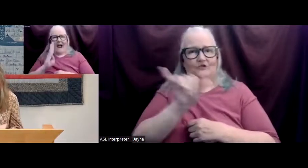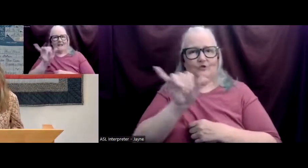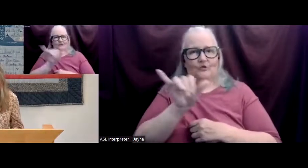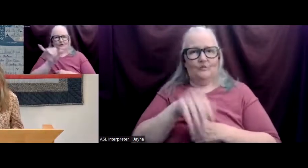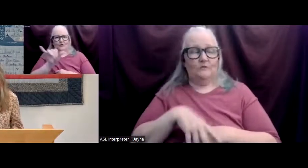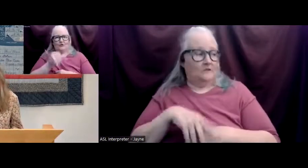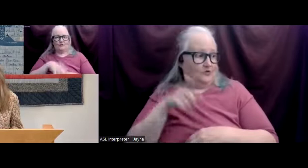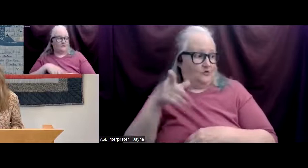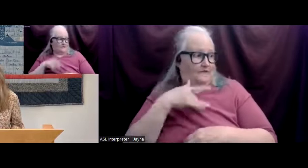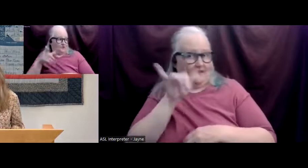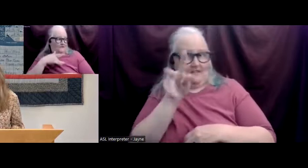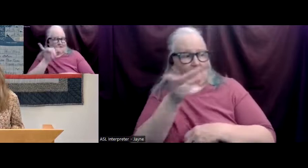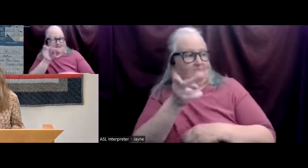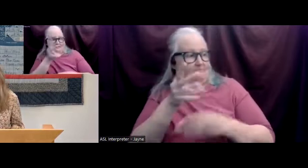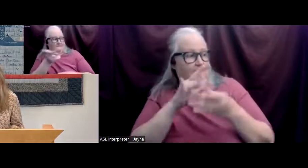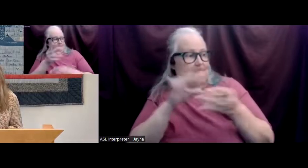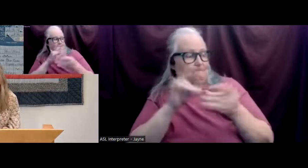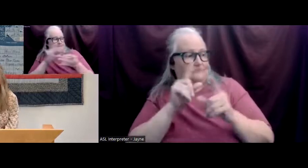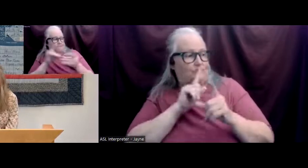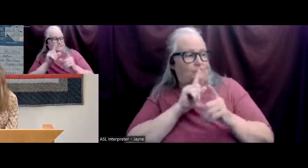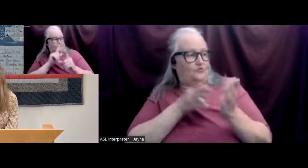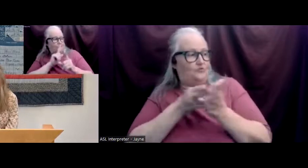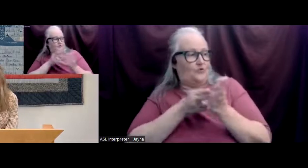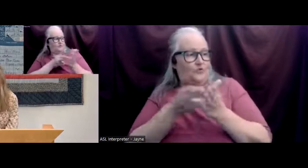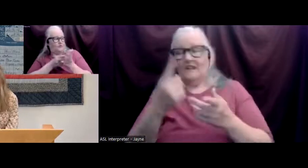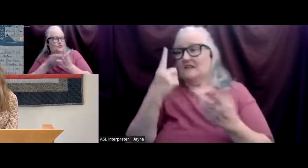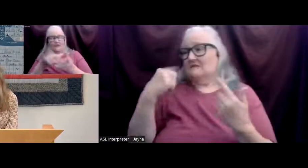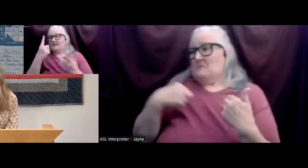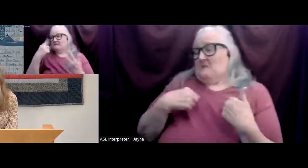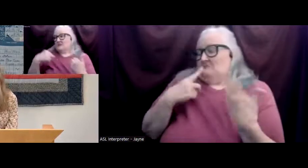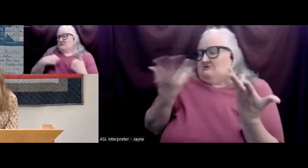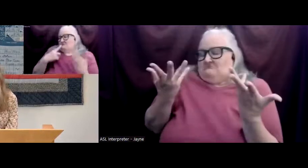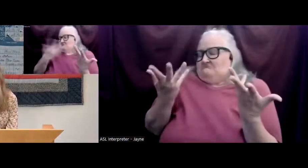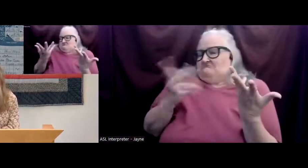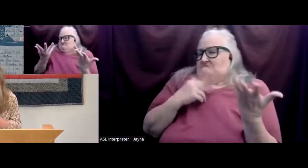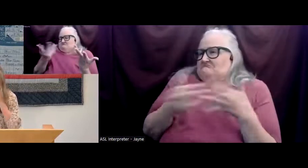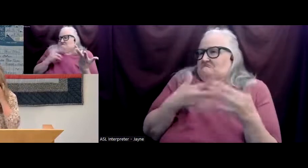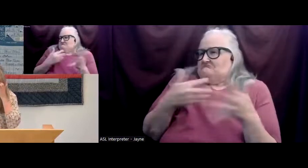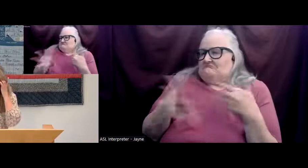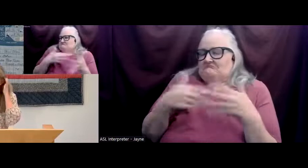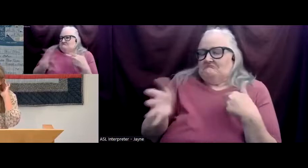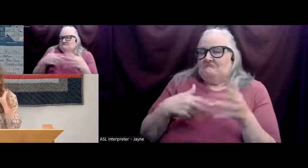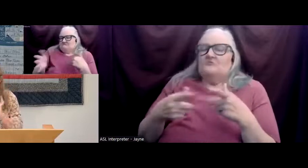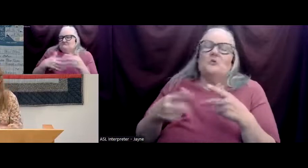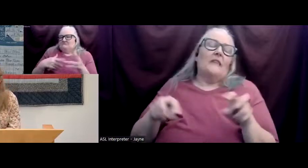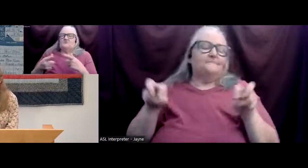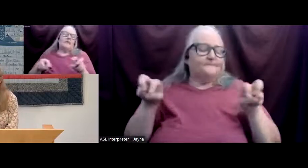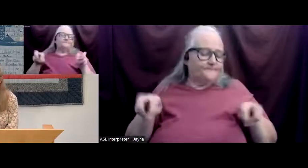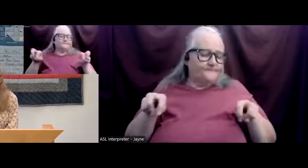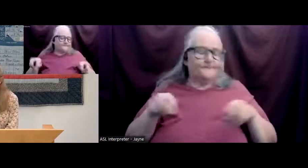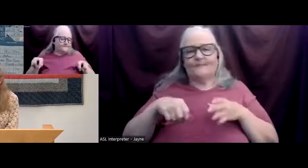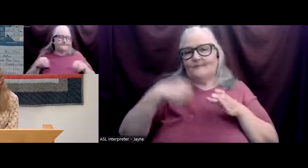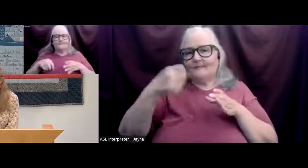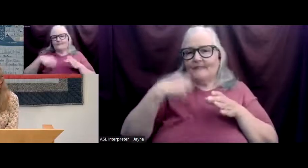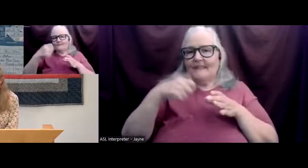telling the truth? It's all rock and roll to me, she shrugged and turned away. They sat down and began to eat, the sounds